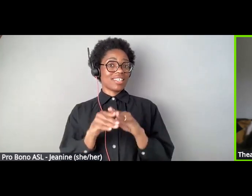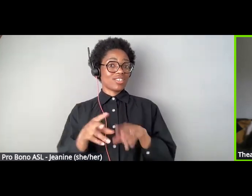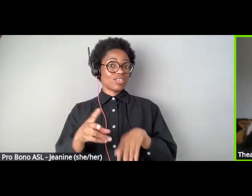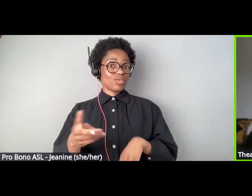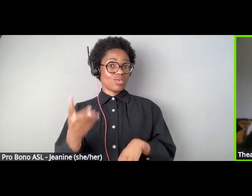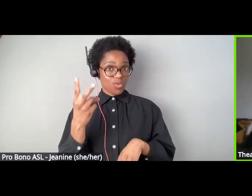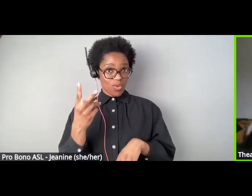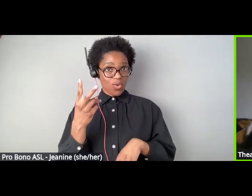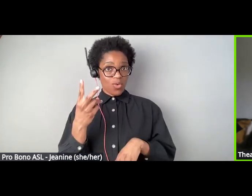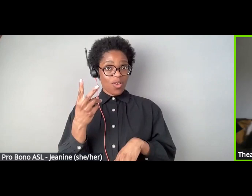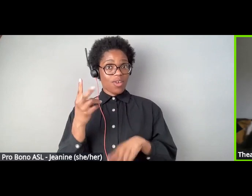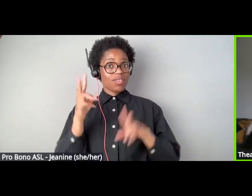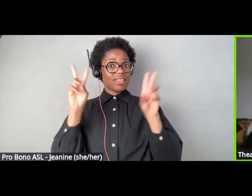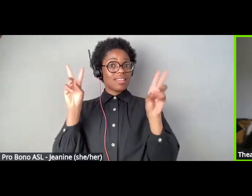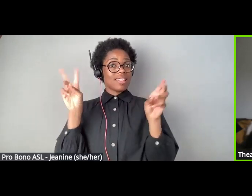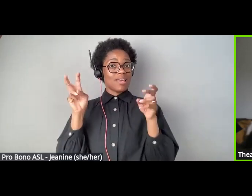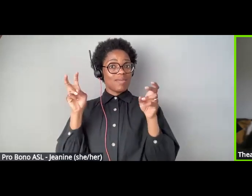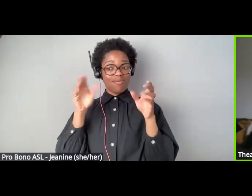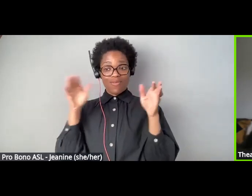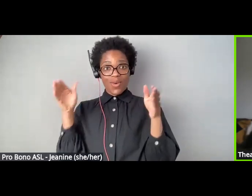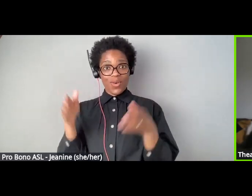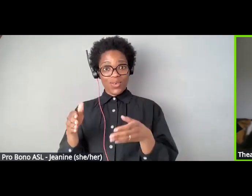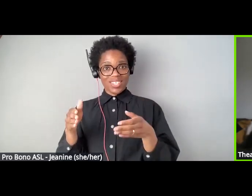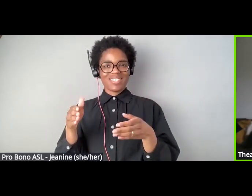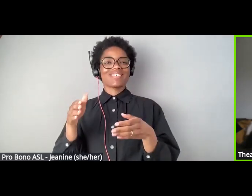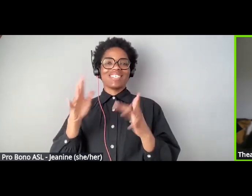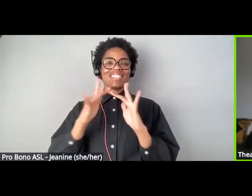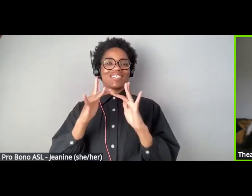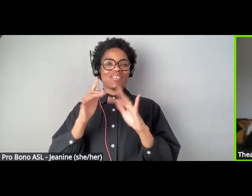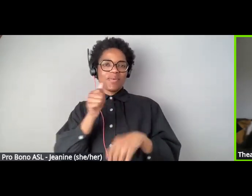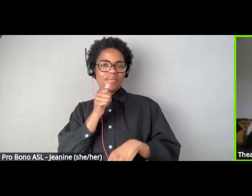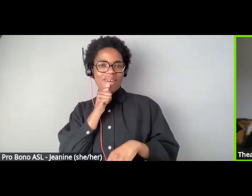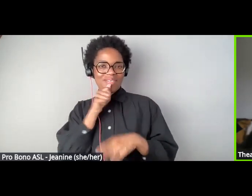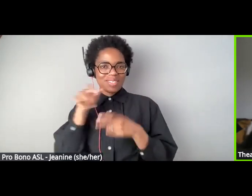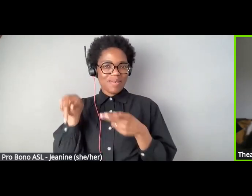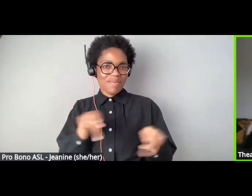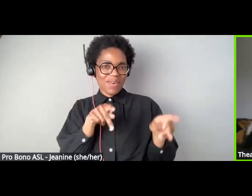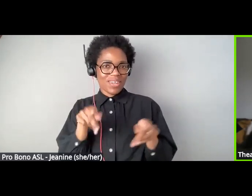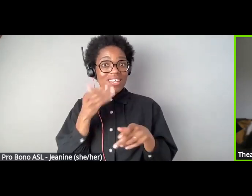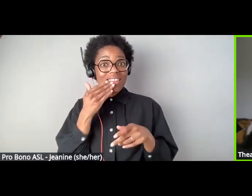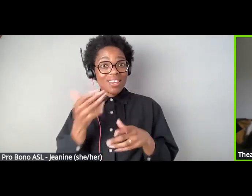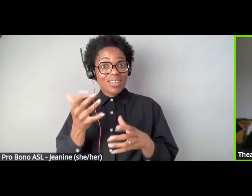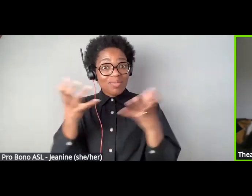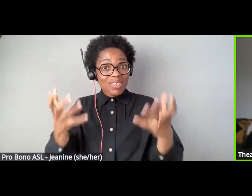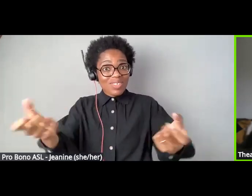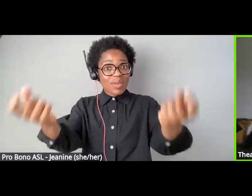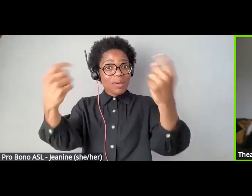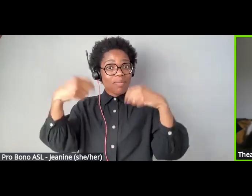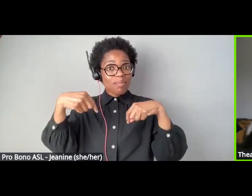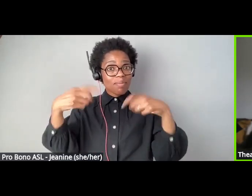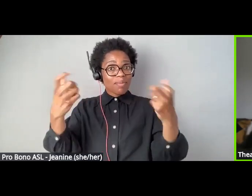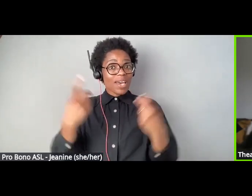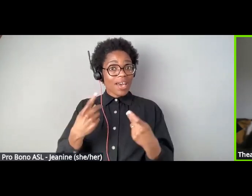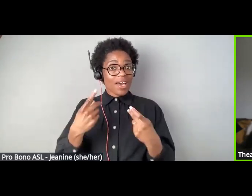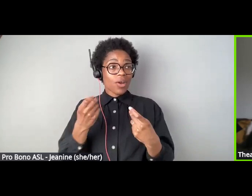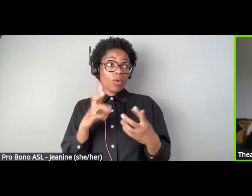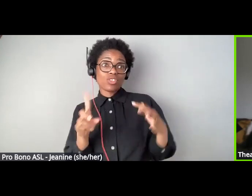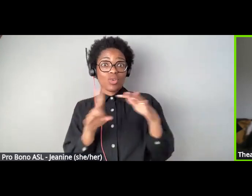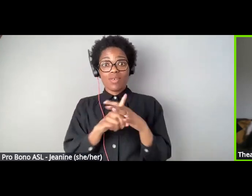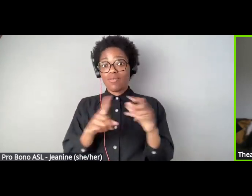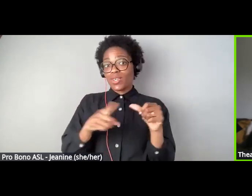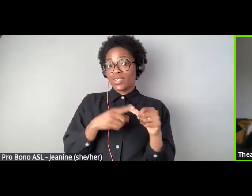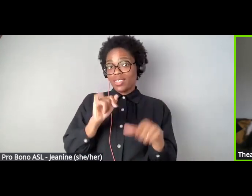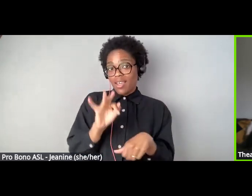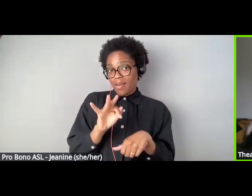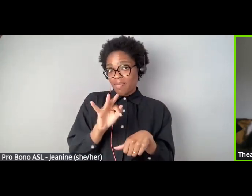Digital Privacy Party. Thank you so much for coming back, or coming for the first time if this is